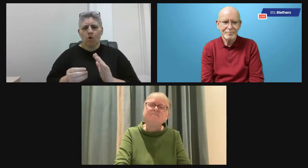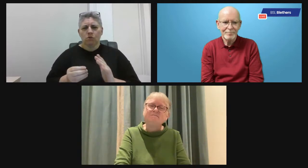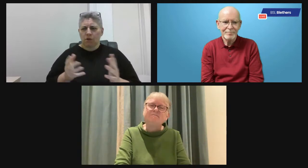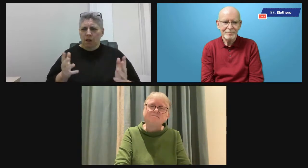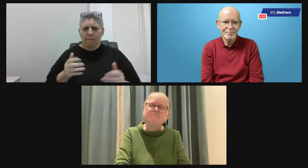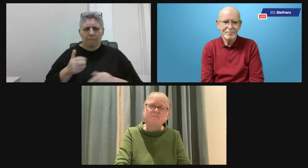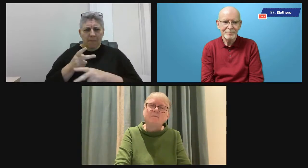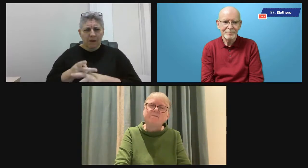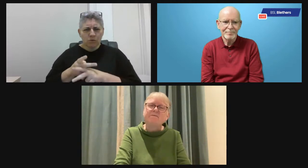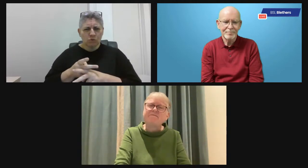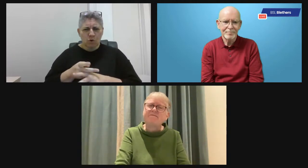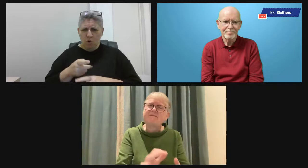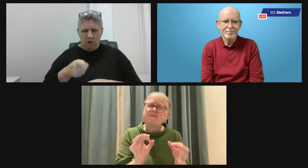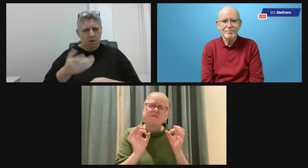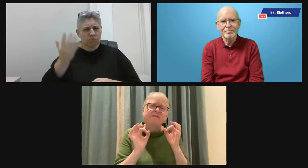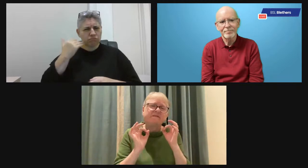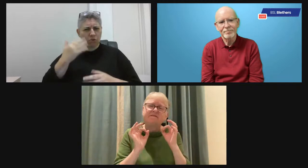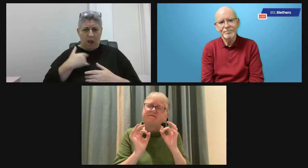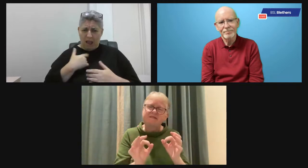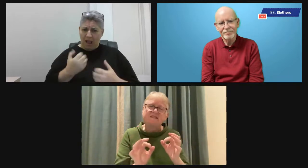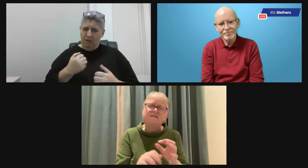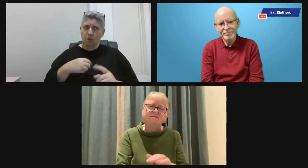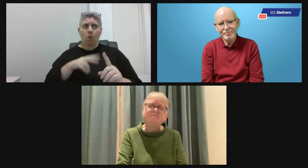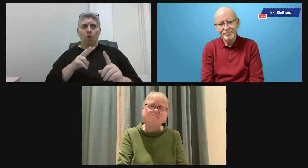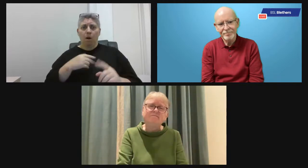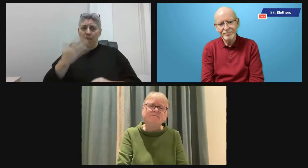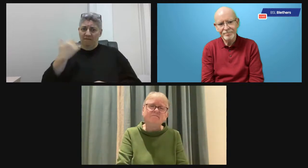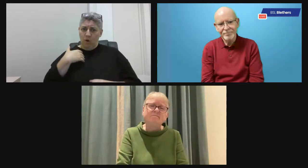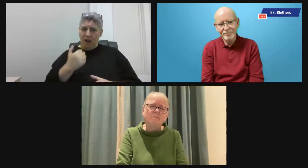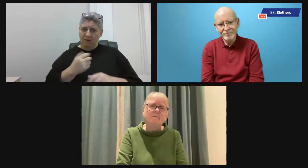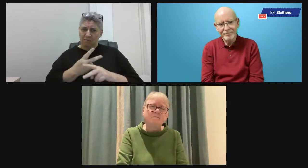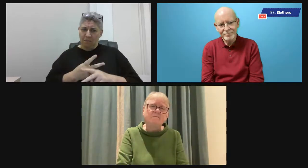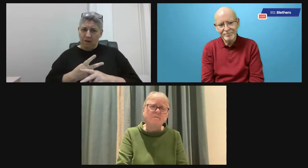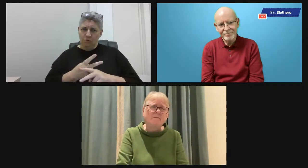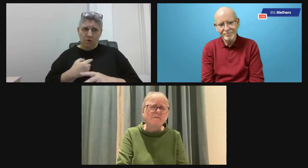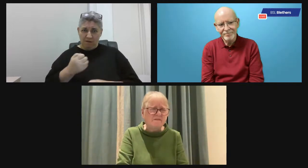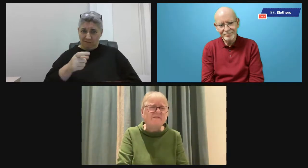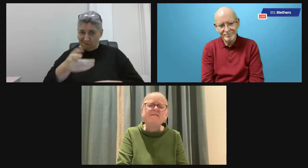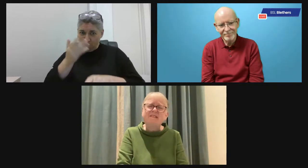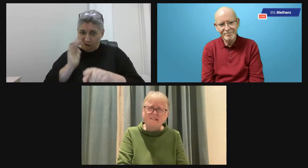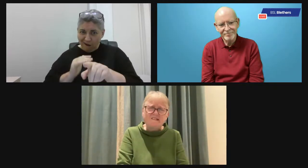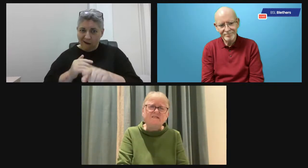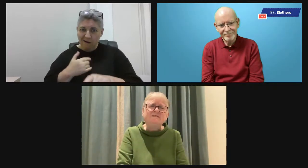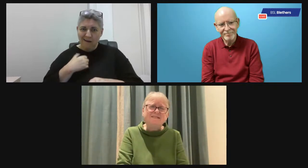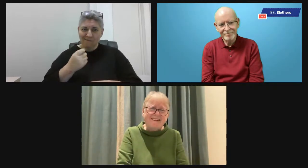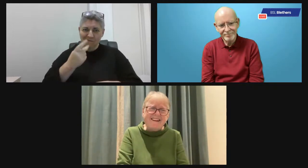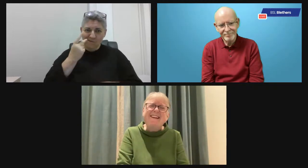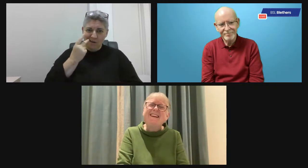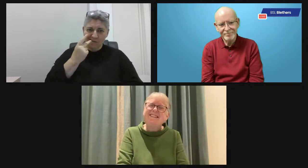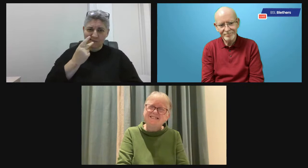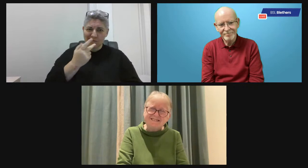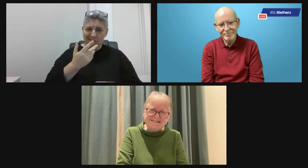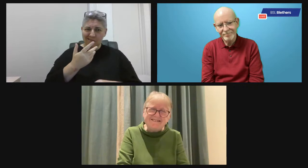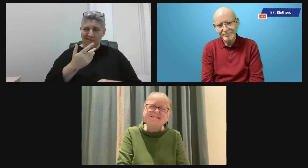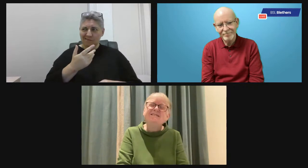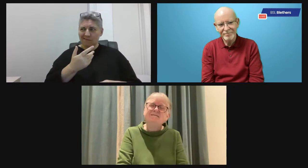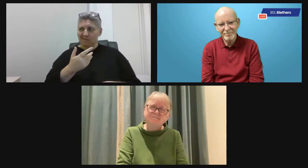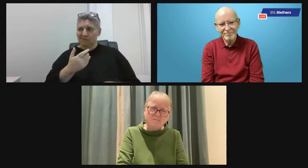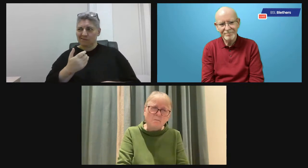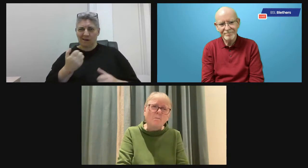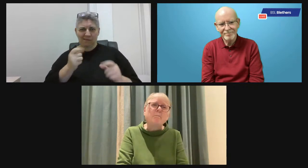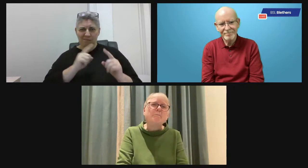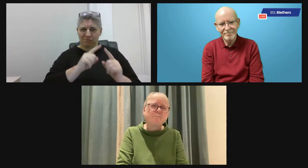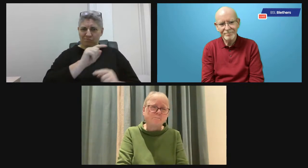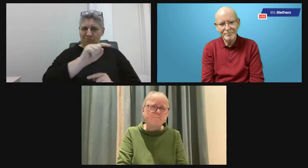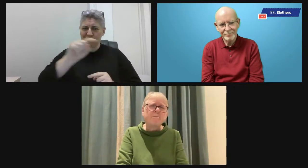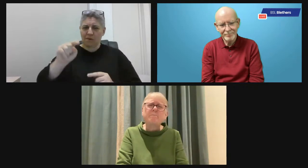young person's journey, is to actually meet someone like themselves, and maybe exactly. have people that they can look up to, that they can